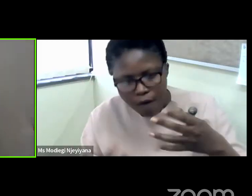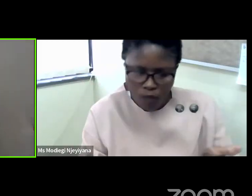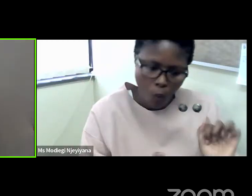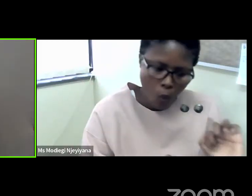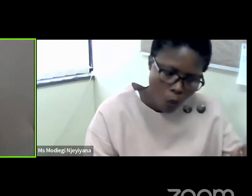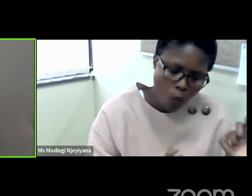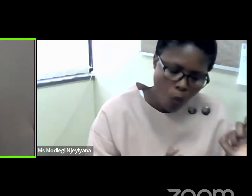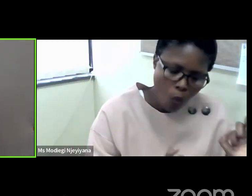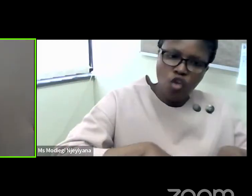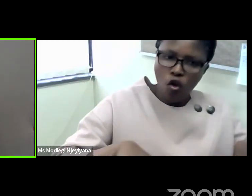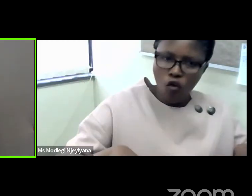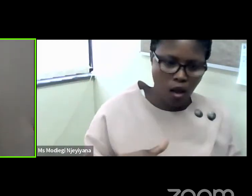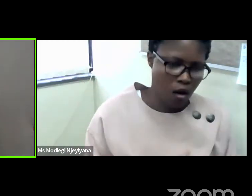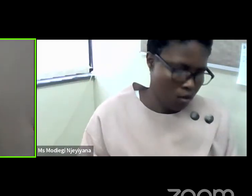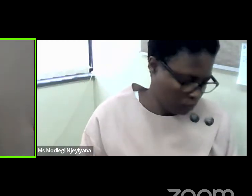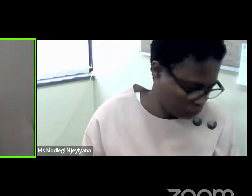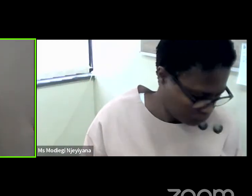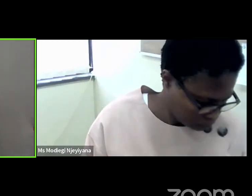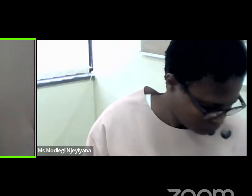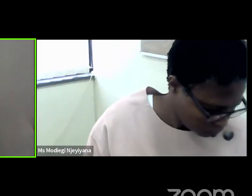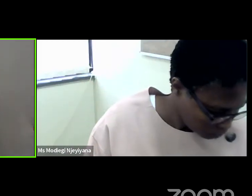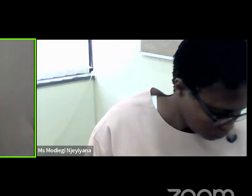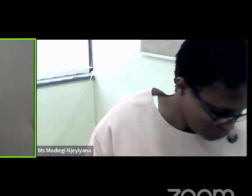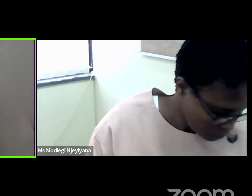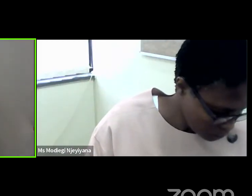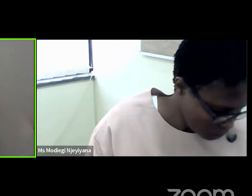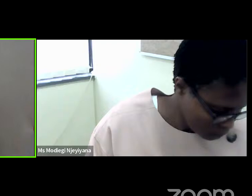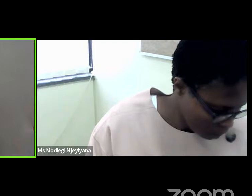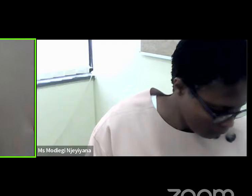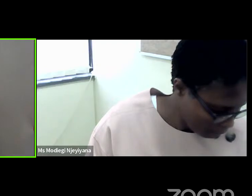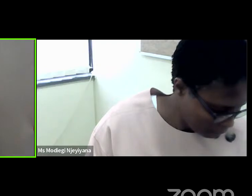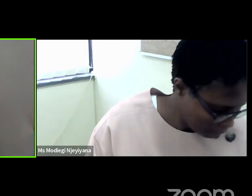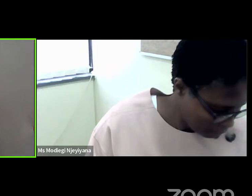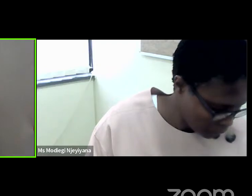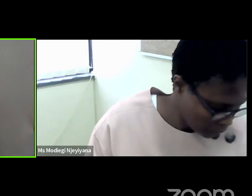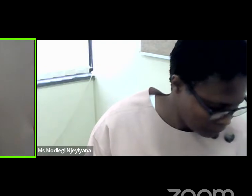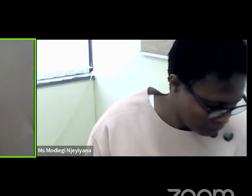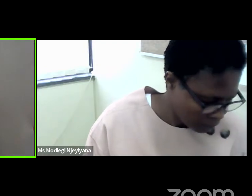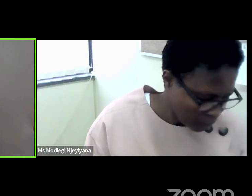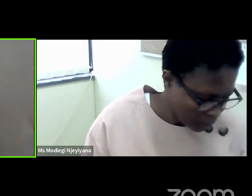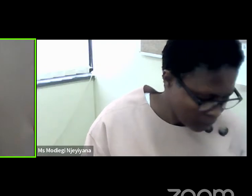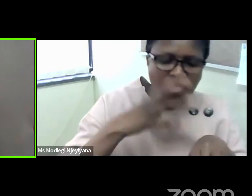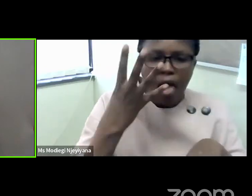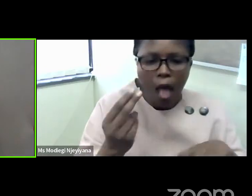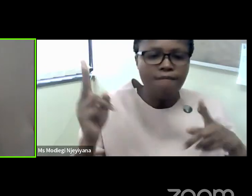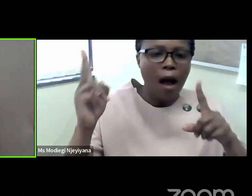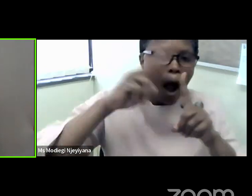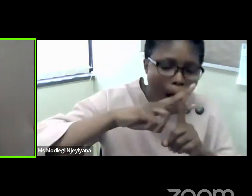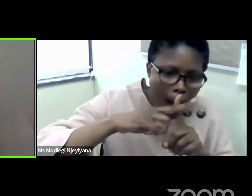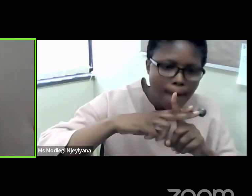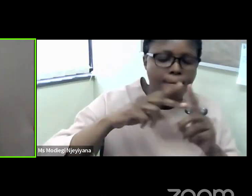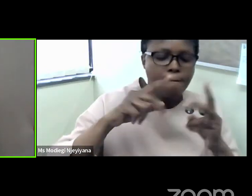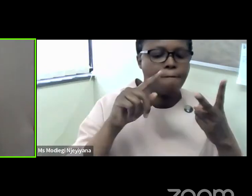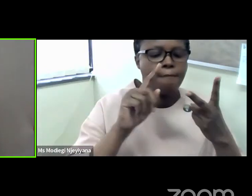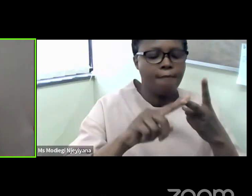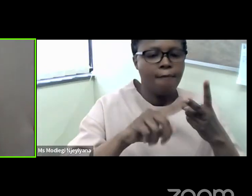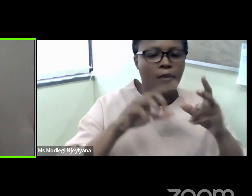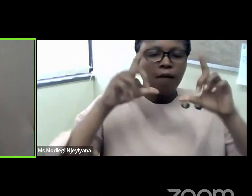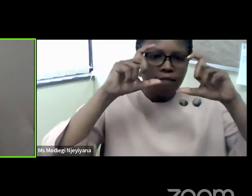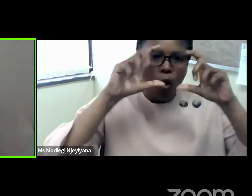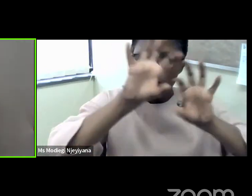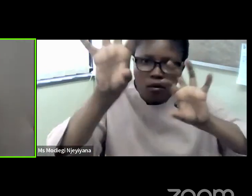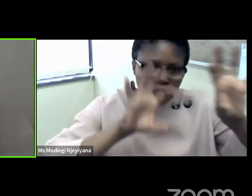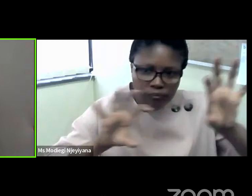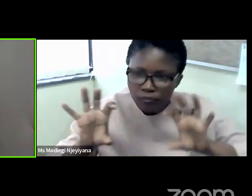Be able to communicate with the university through interpreting or any other support, communication support that they